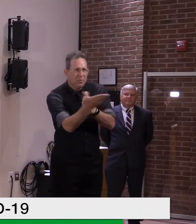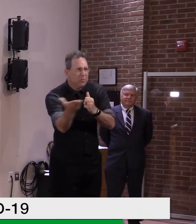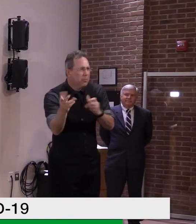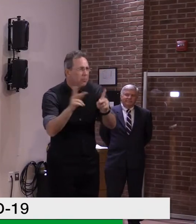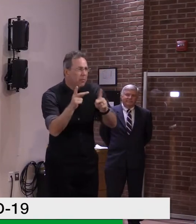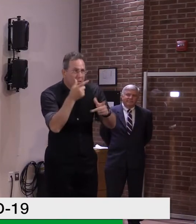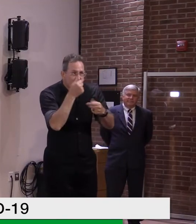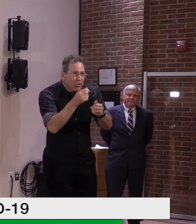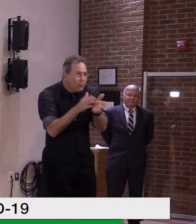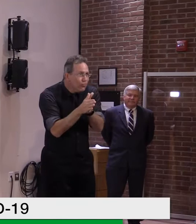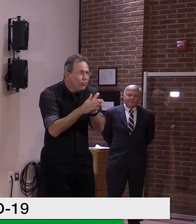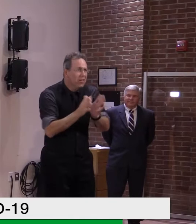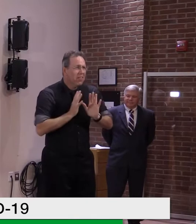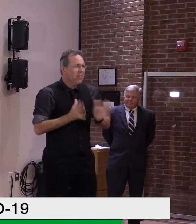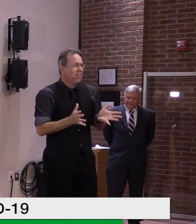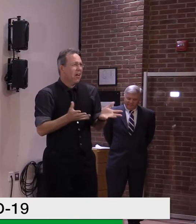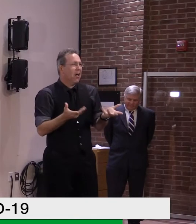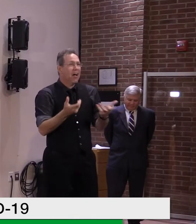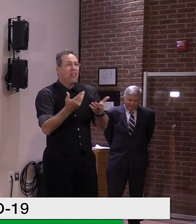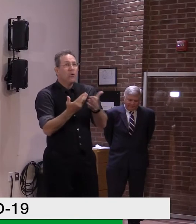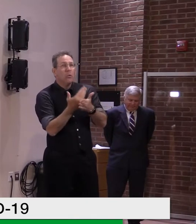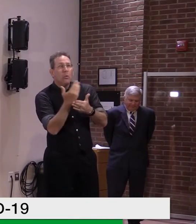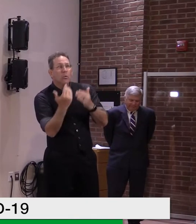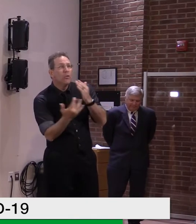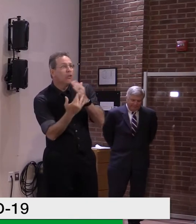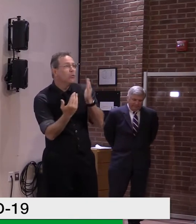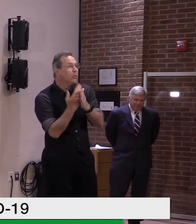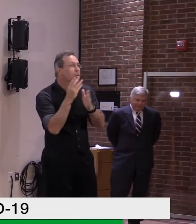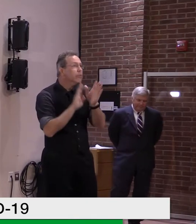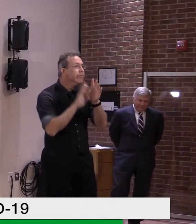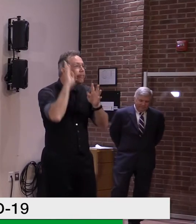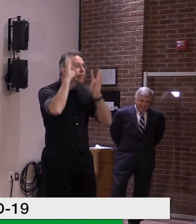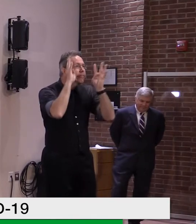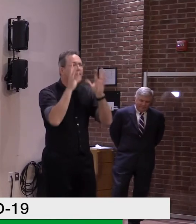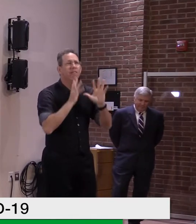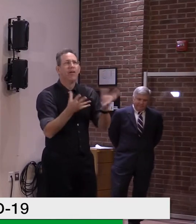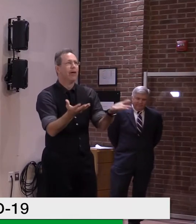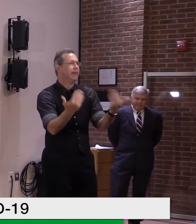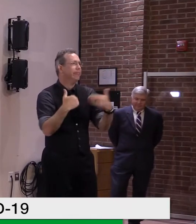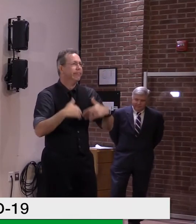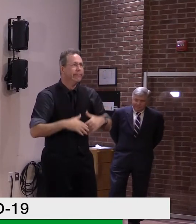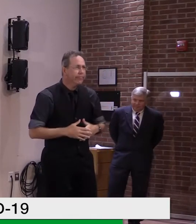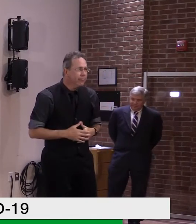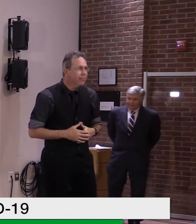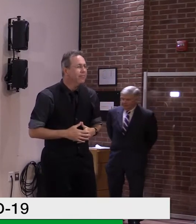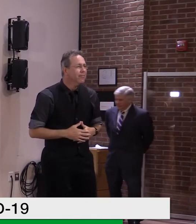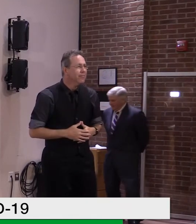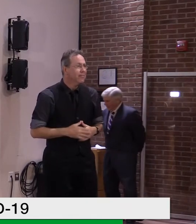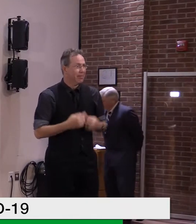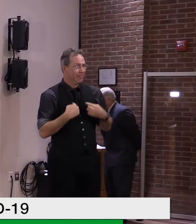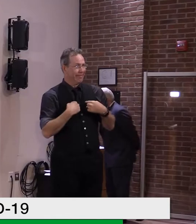what's on the horizon and to react accordingly. But I'm not sure that